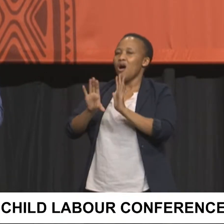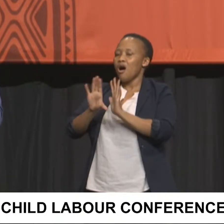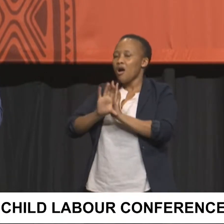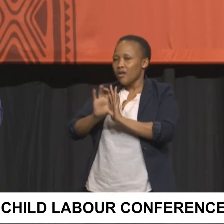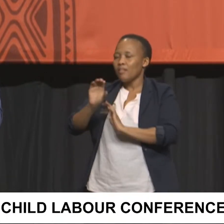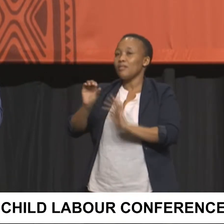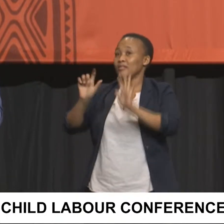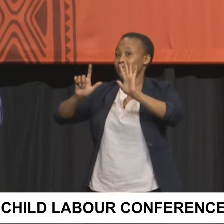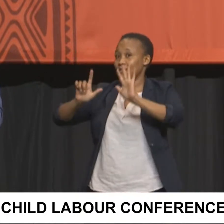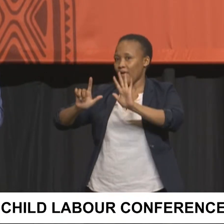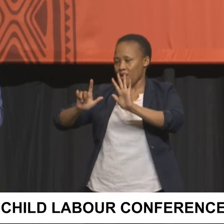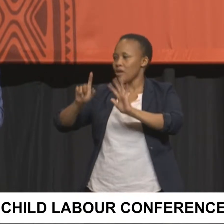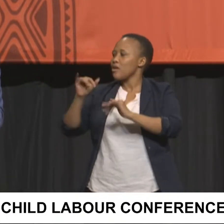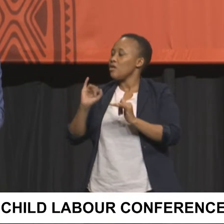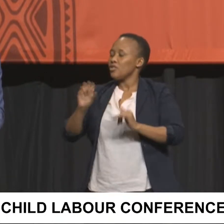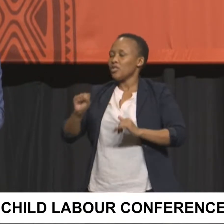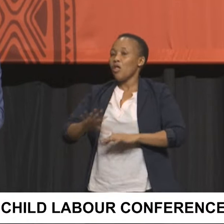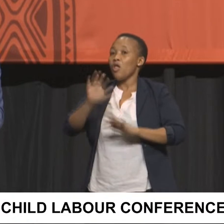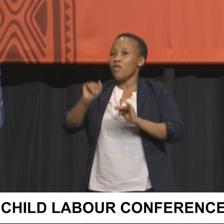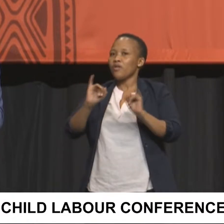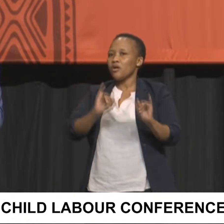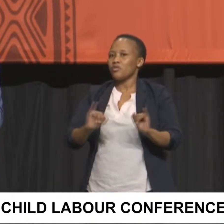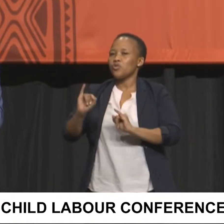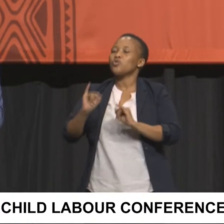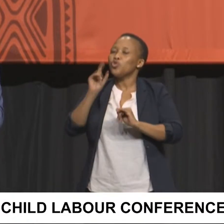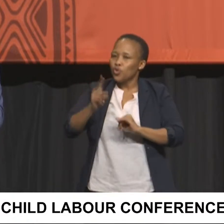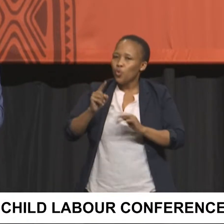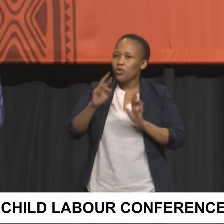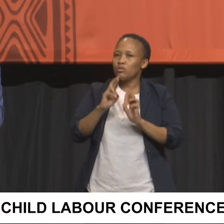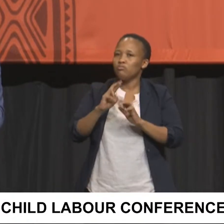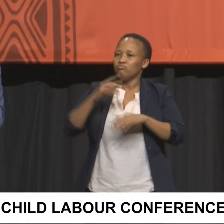also ratified and continues to report on a regular basis.